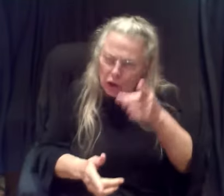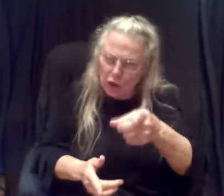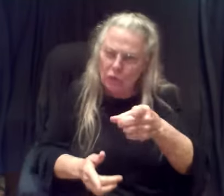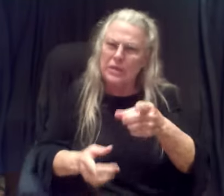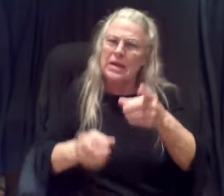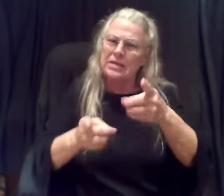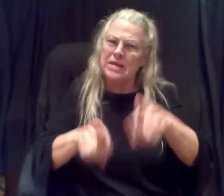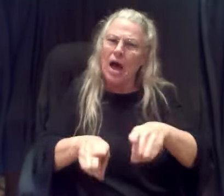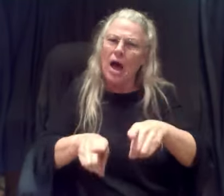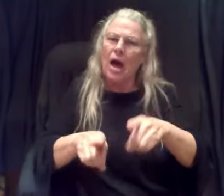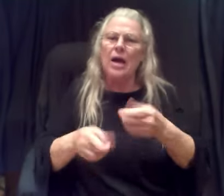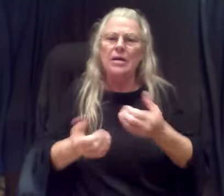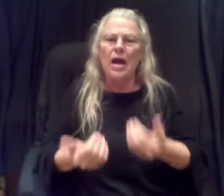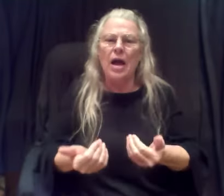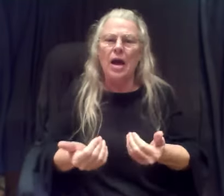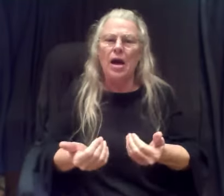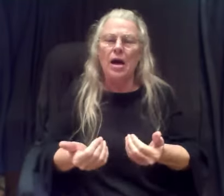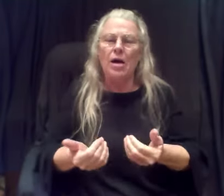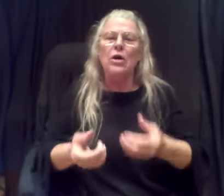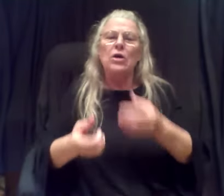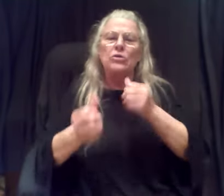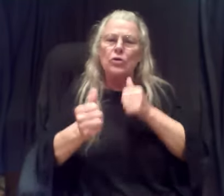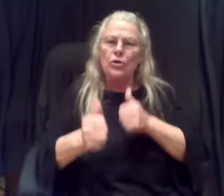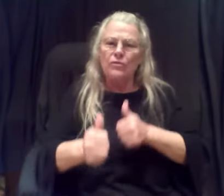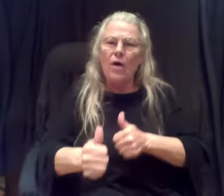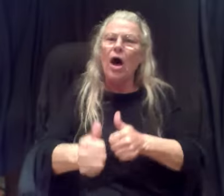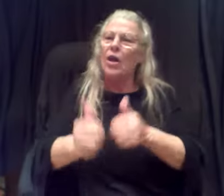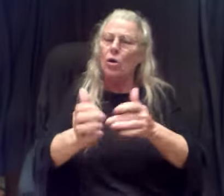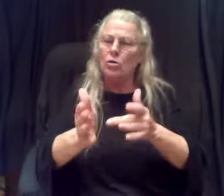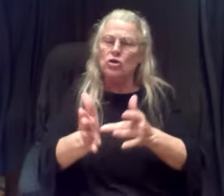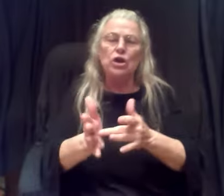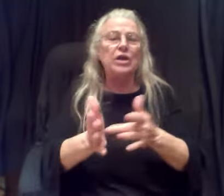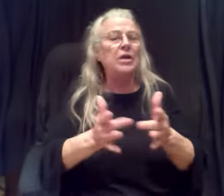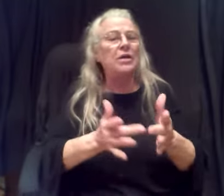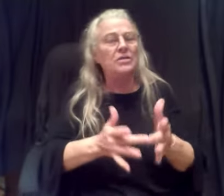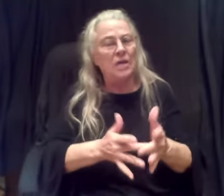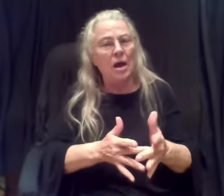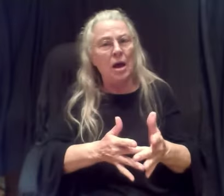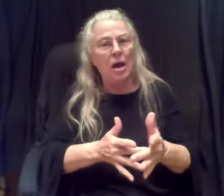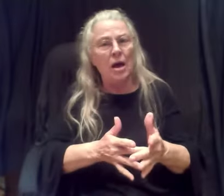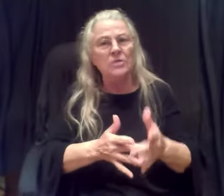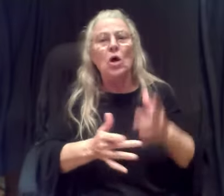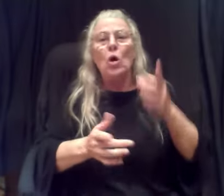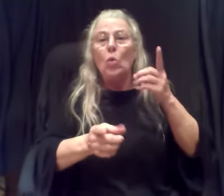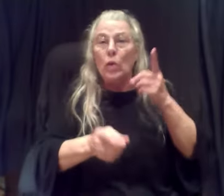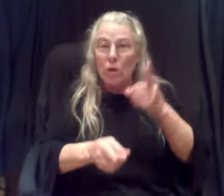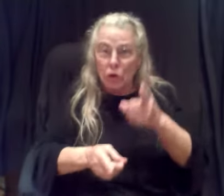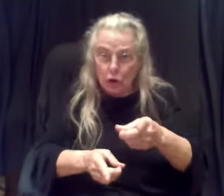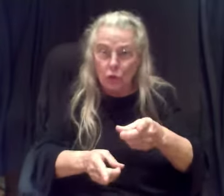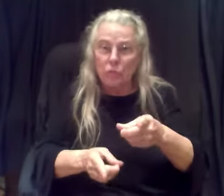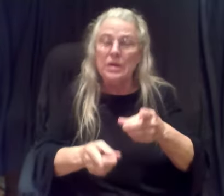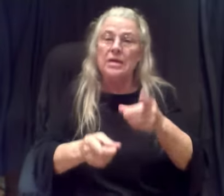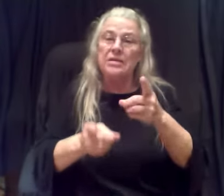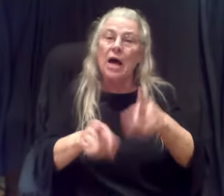you decide now to follow Jesus? Will you